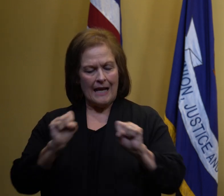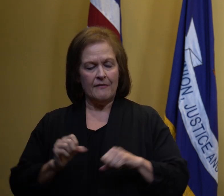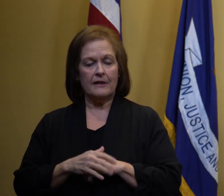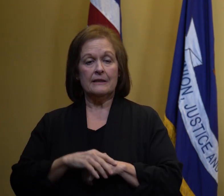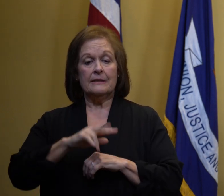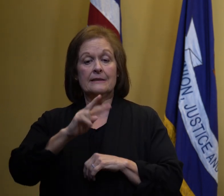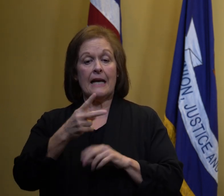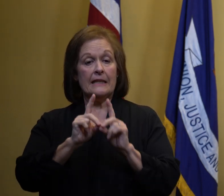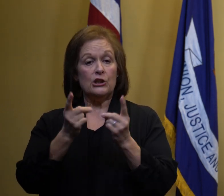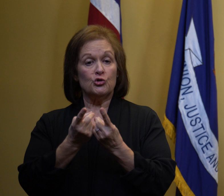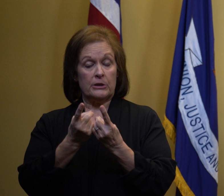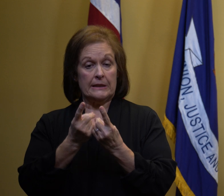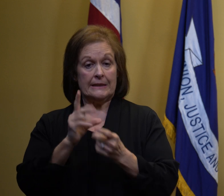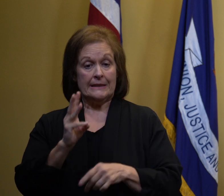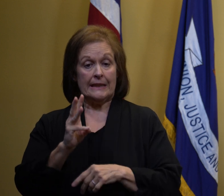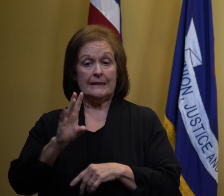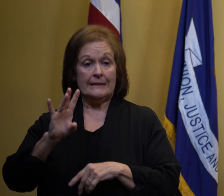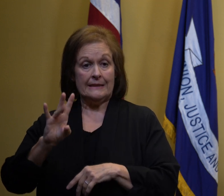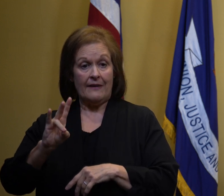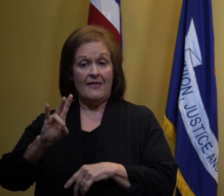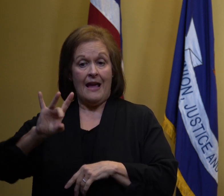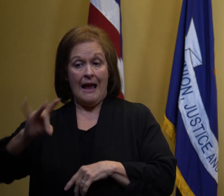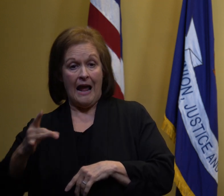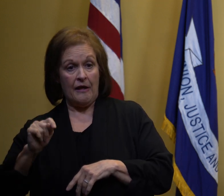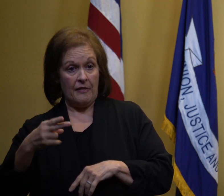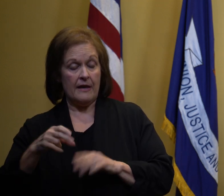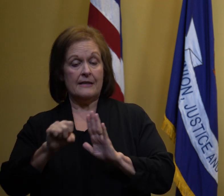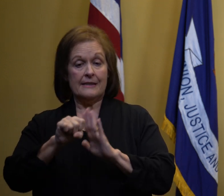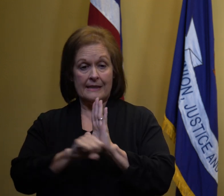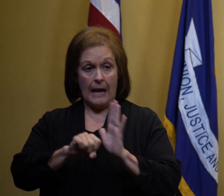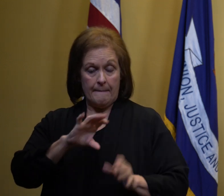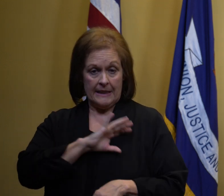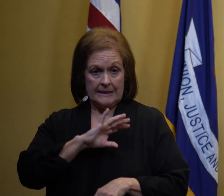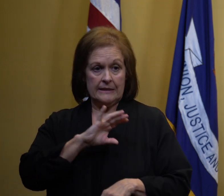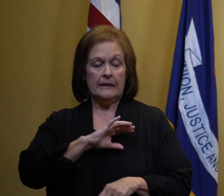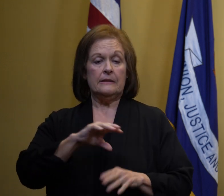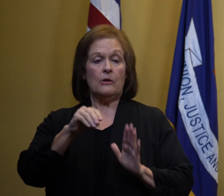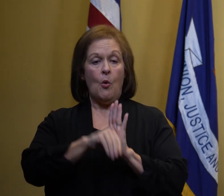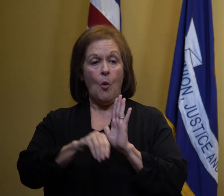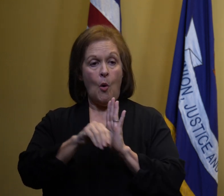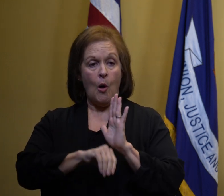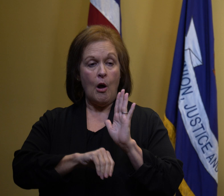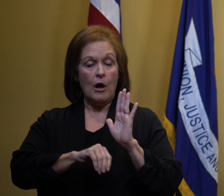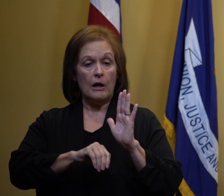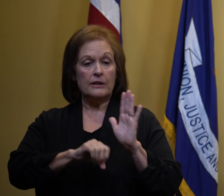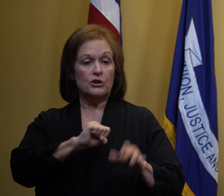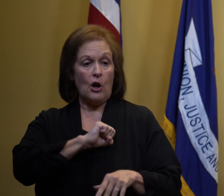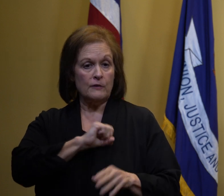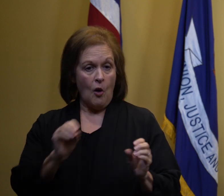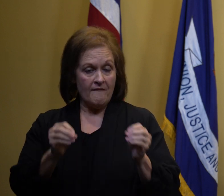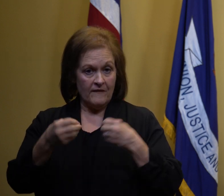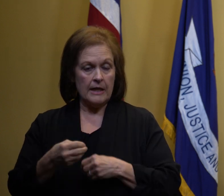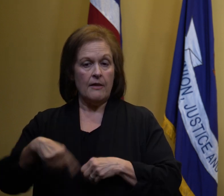2nd District, 6th, 7th, and 8th District, state police, of course, our Orleans Parish, our Sheriff's Office,